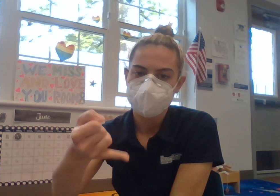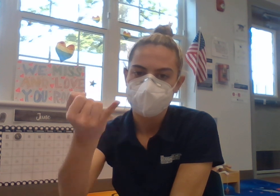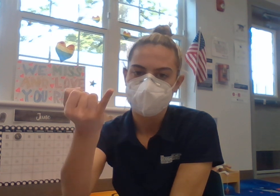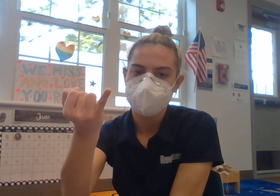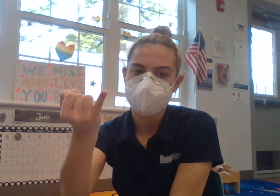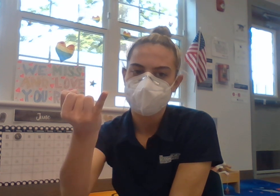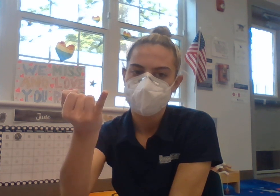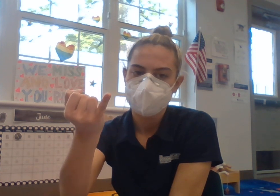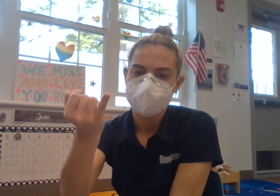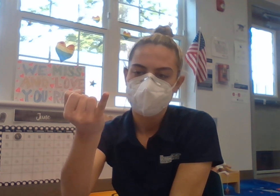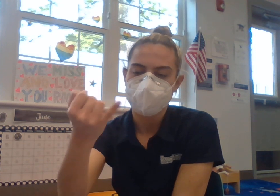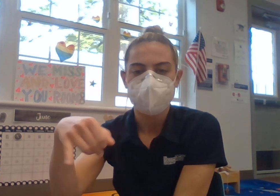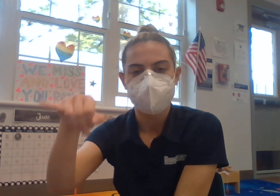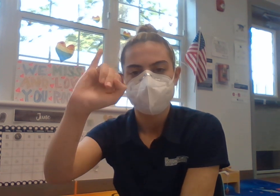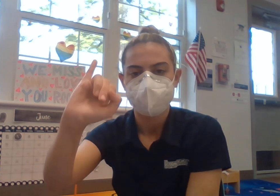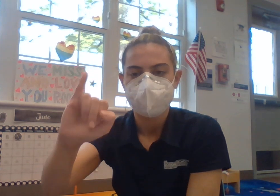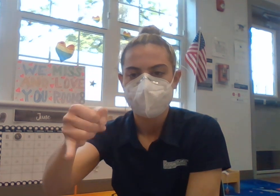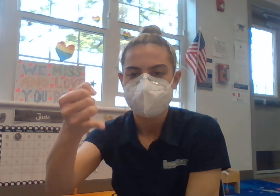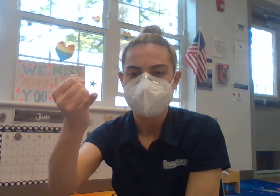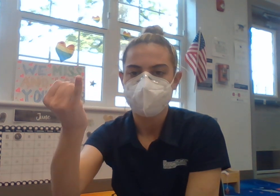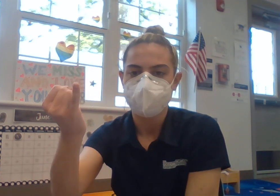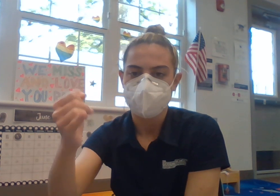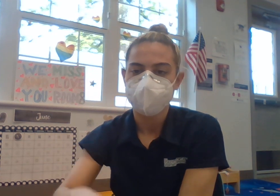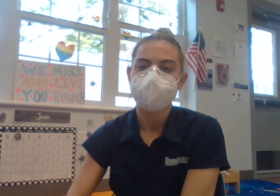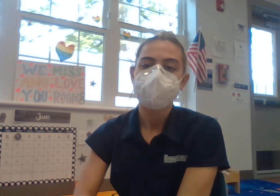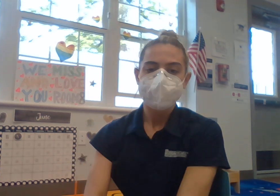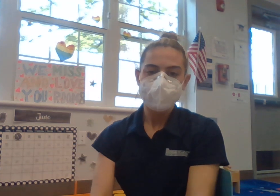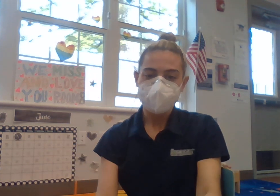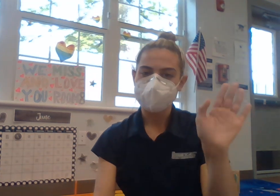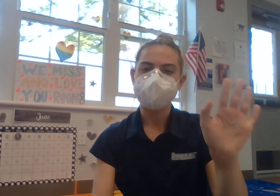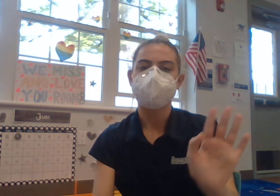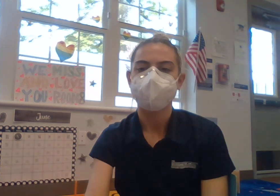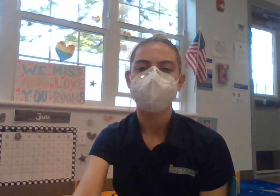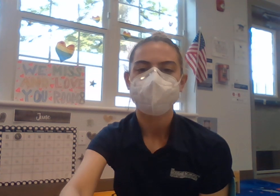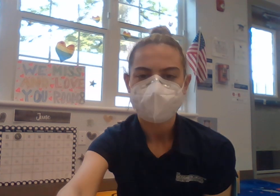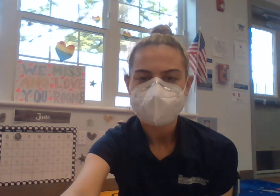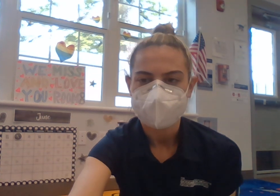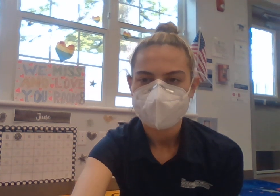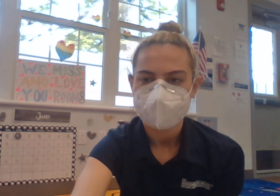Like a hook going up. That's J. Bye guys, have fun practicing.